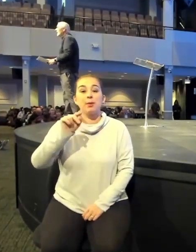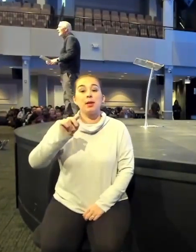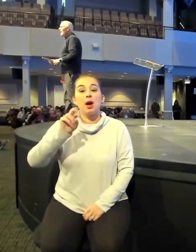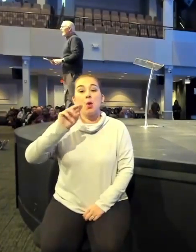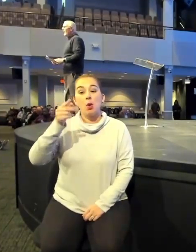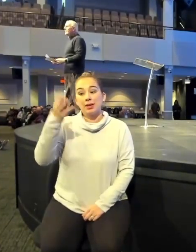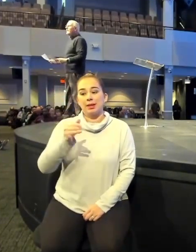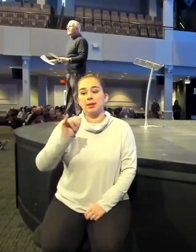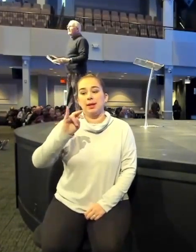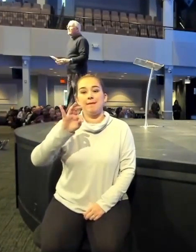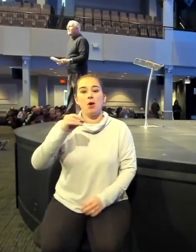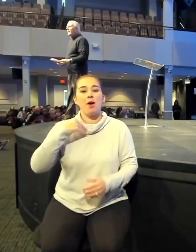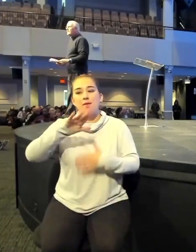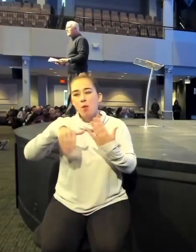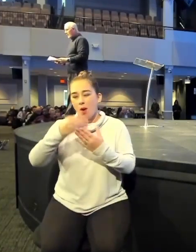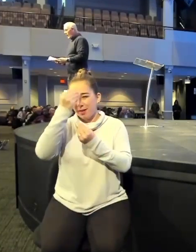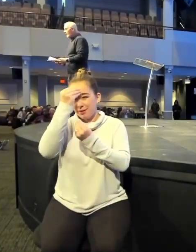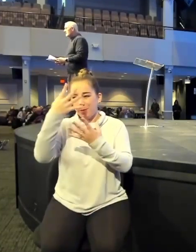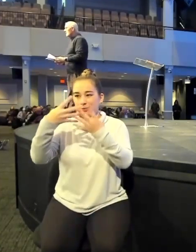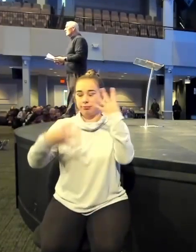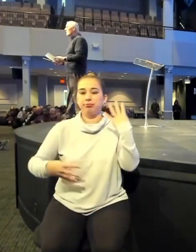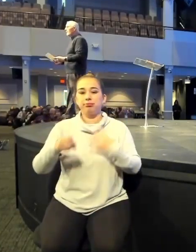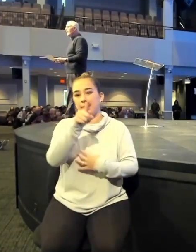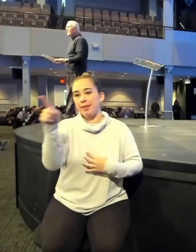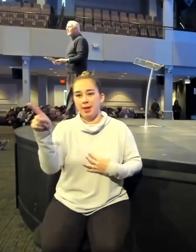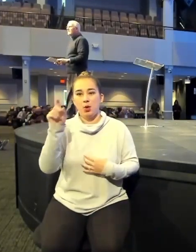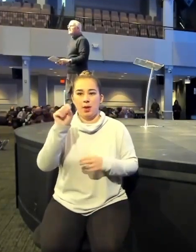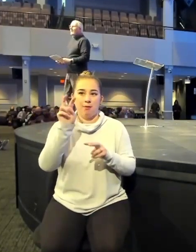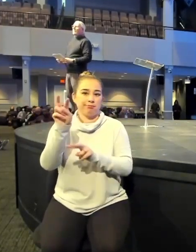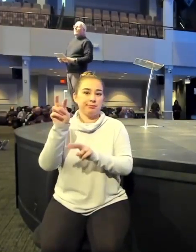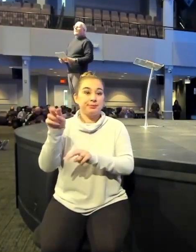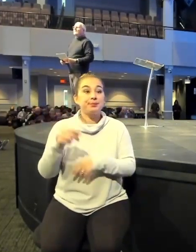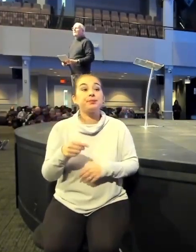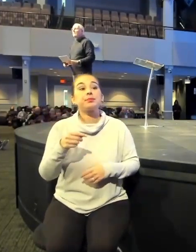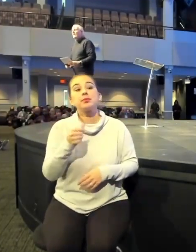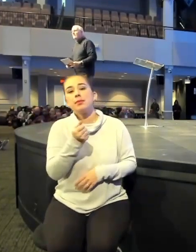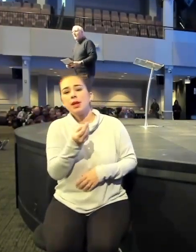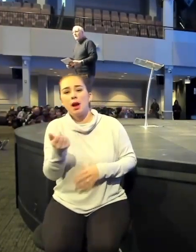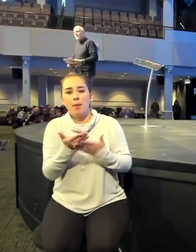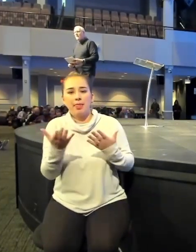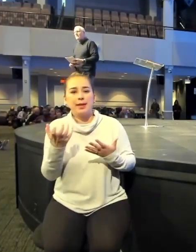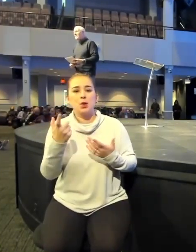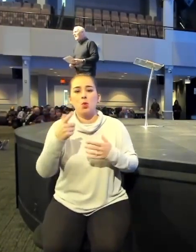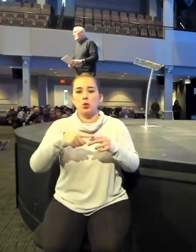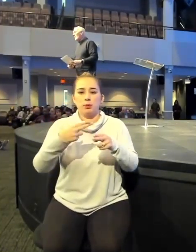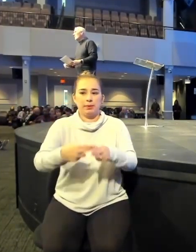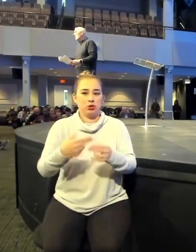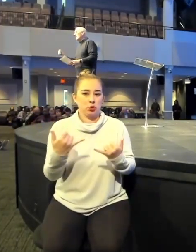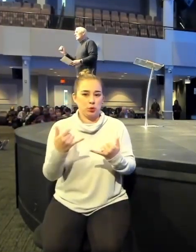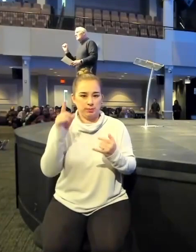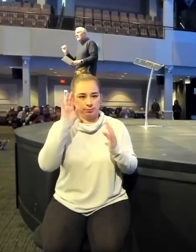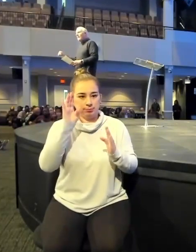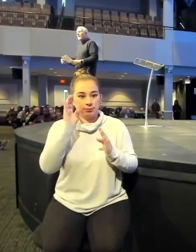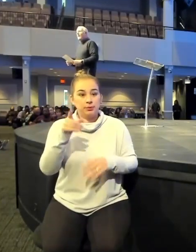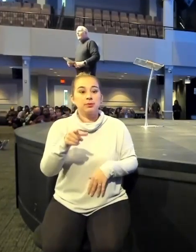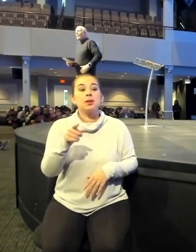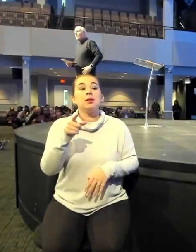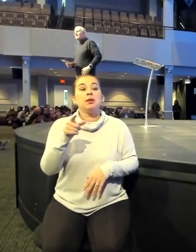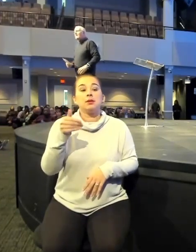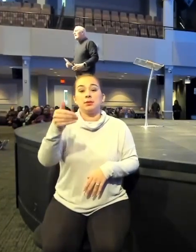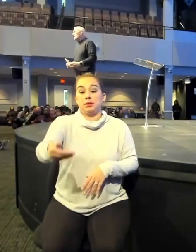church-redeemer.org/info. All the updated information is always there for you. Just a couple of things that I do want to draw to your attention today. Don't forget this